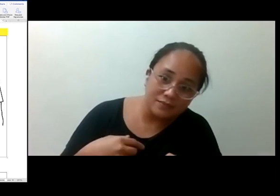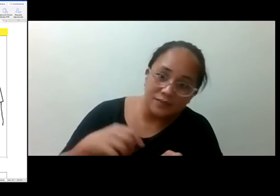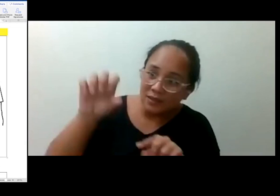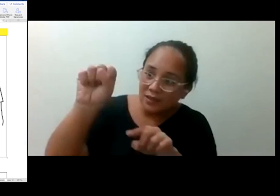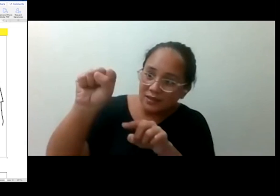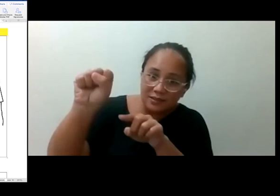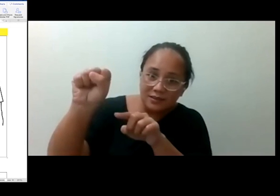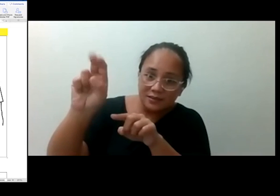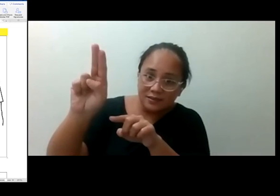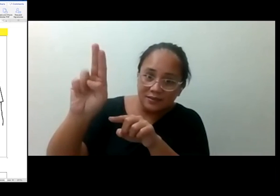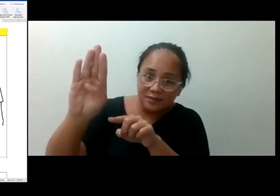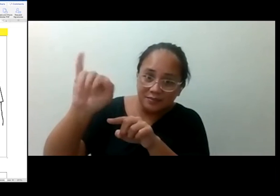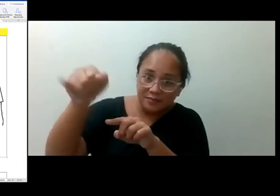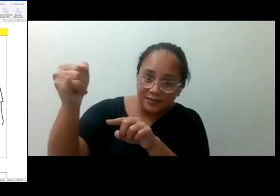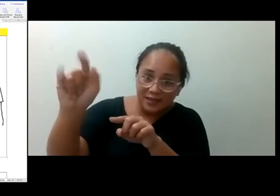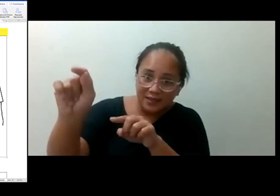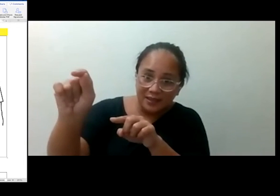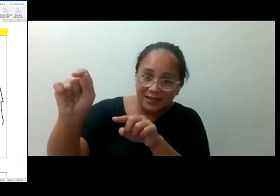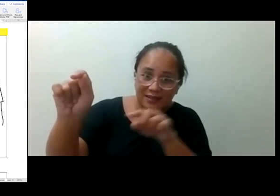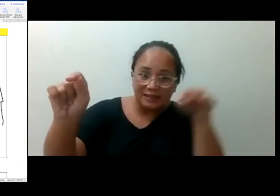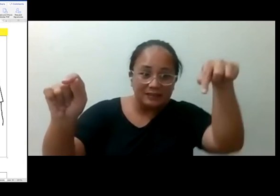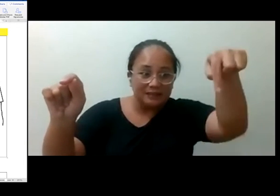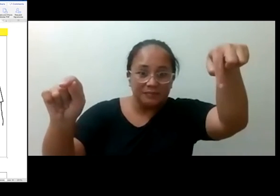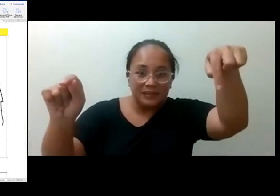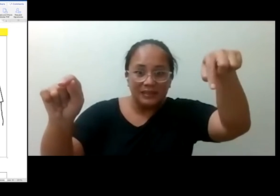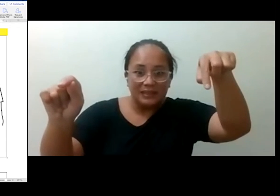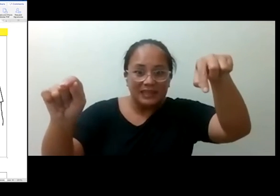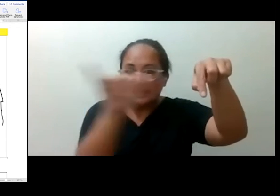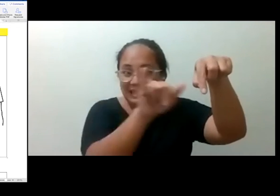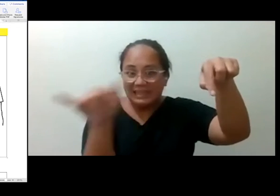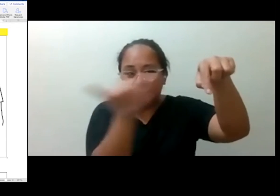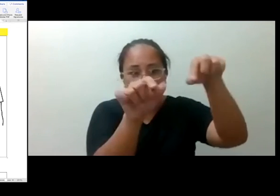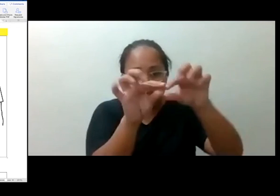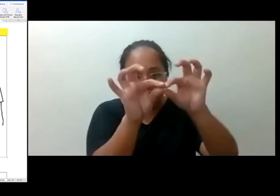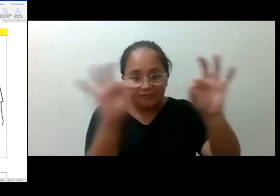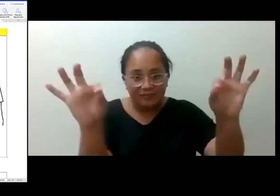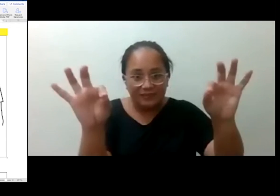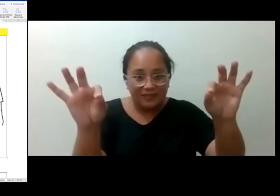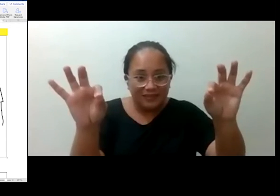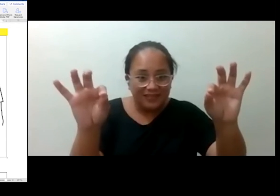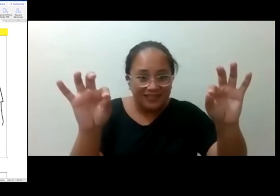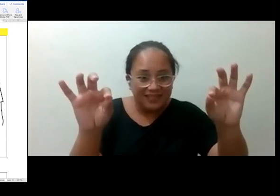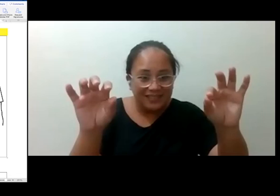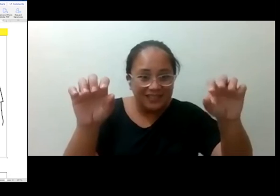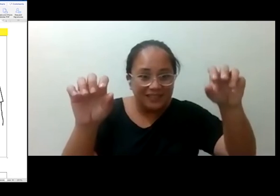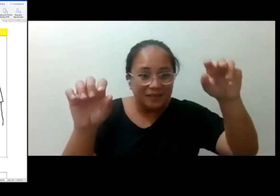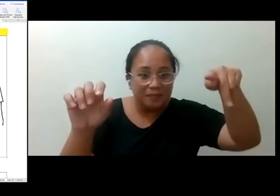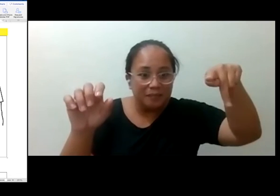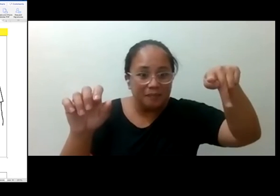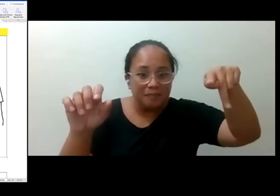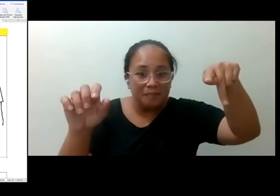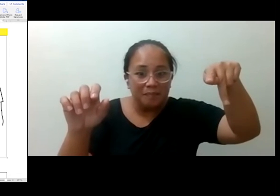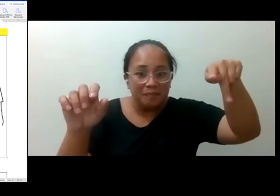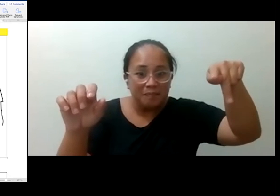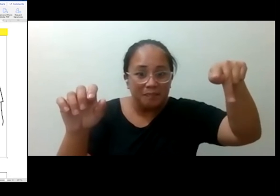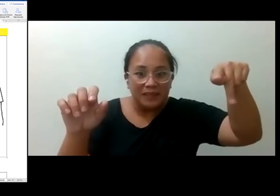subject, and then you should have predicate on the same line. Subject, predicate.